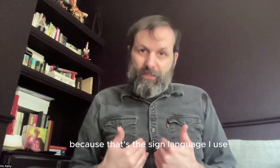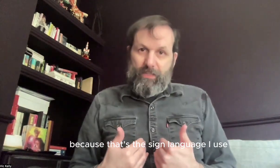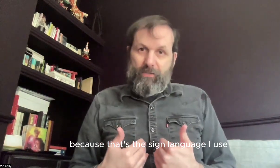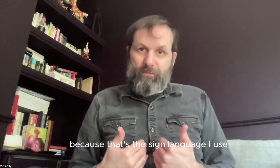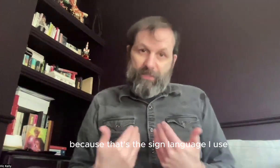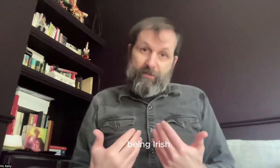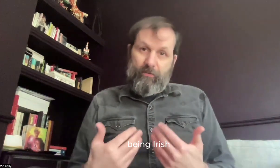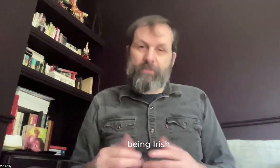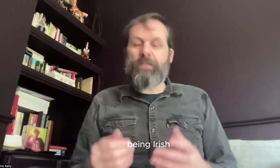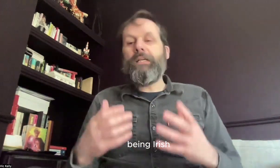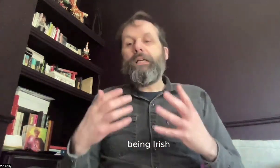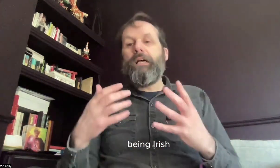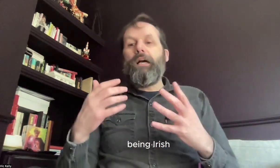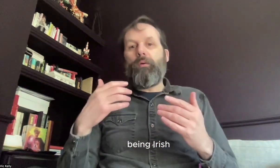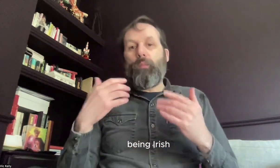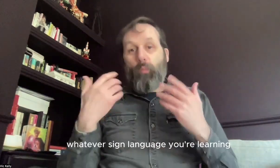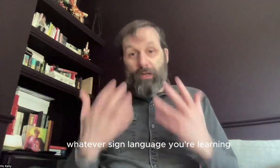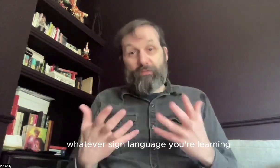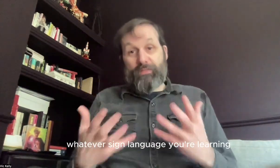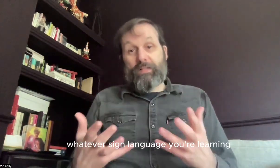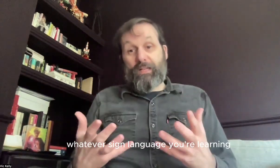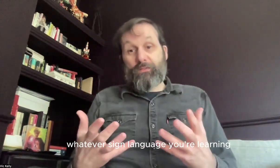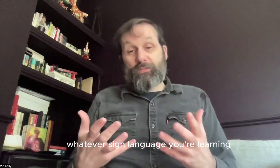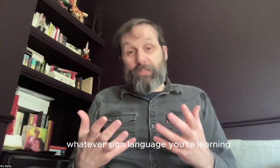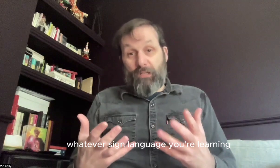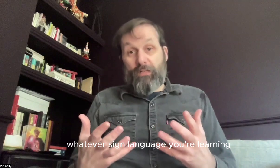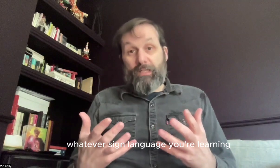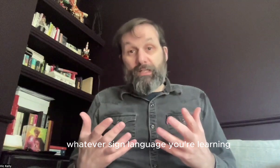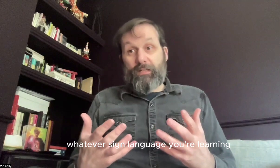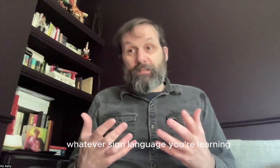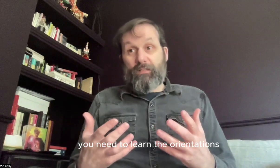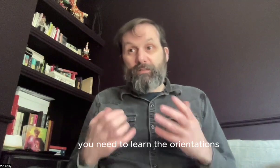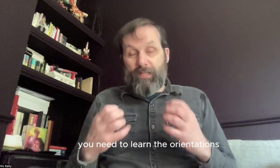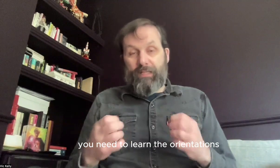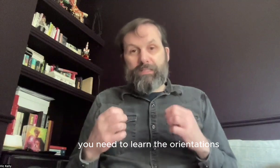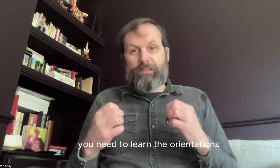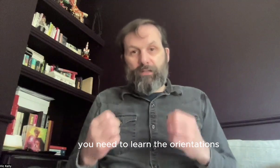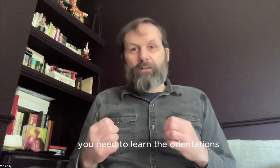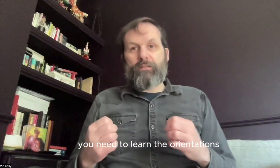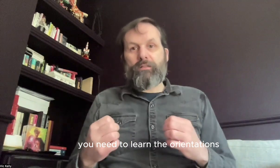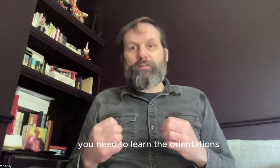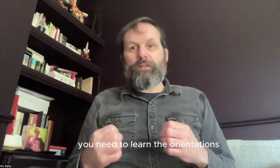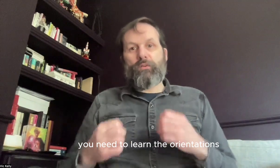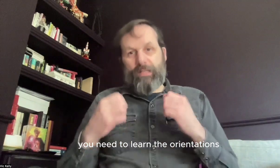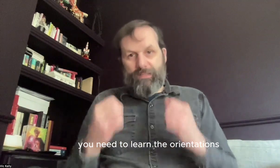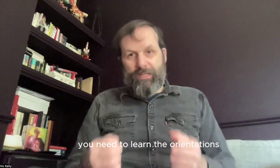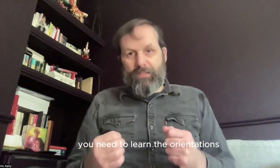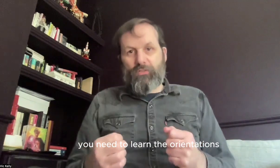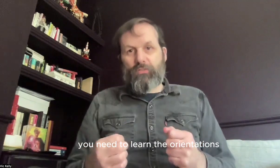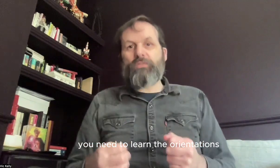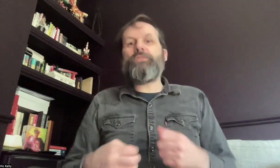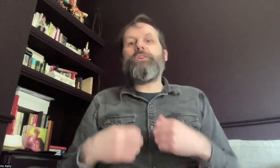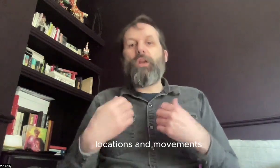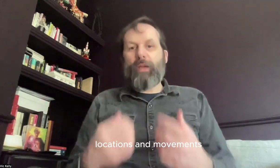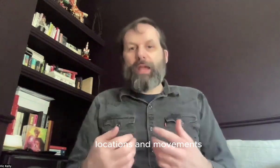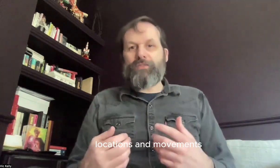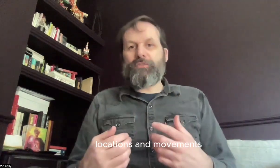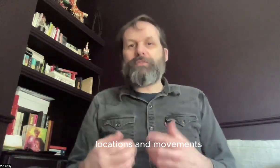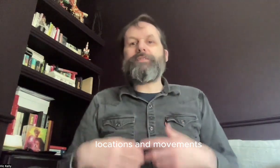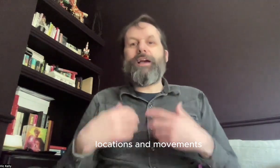I use, being Irish. Whatever sign language you're learning, you need to learn the orientations, locations,